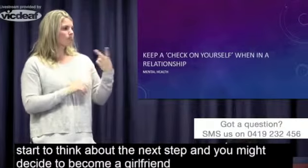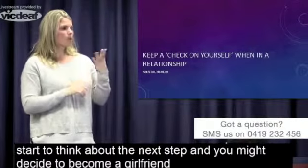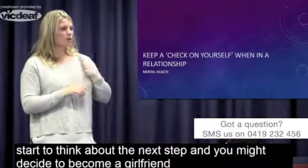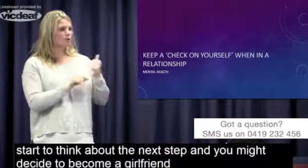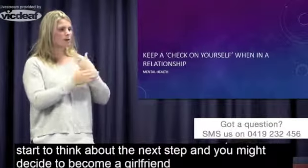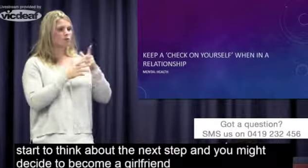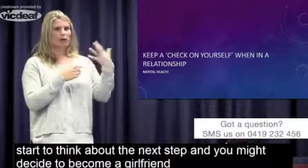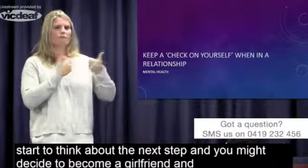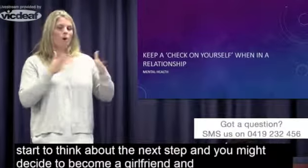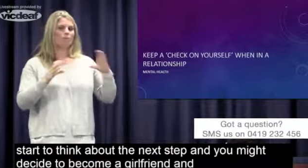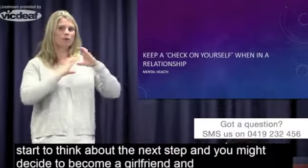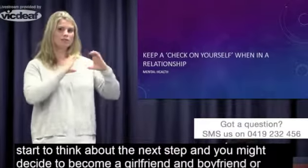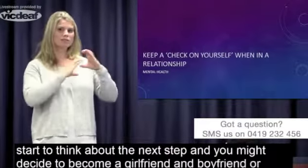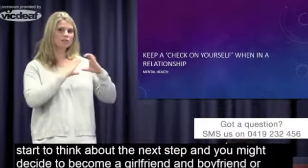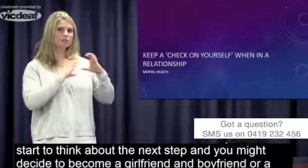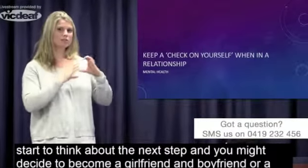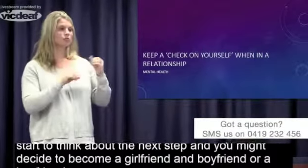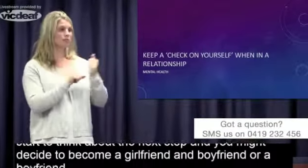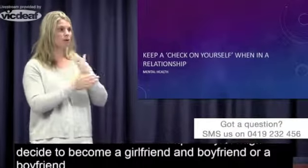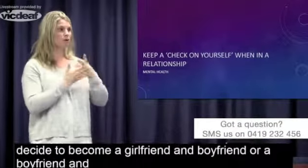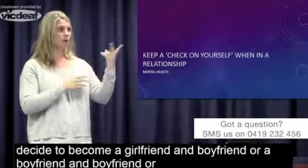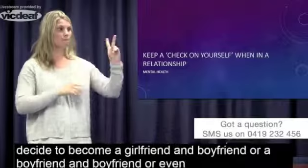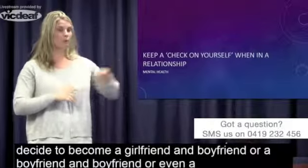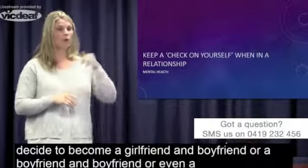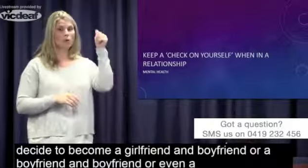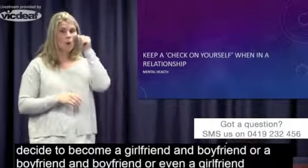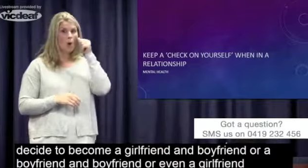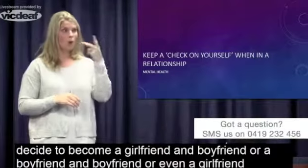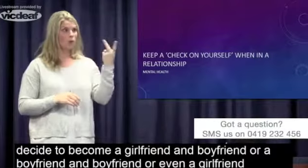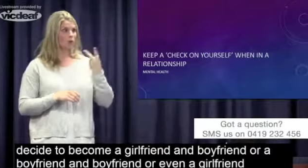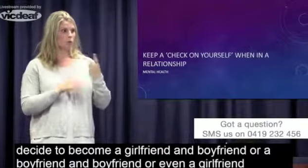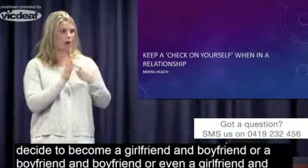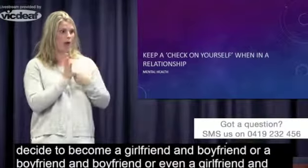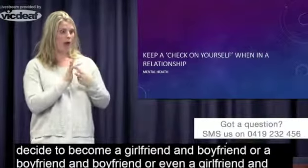girlfriend. You need to make sure that you have open communication and that you both know